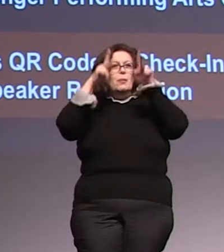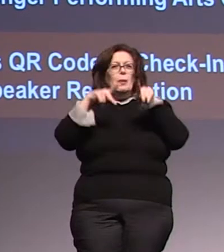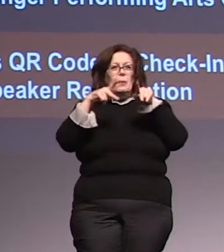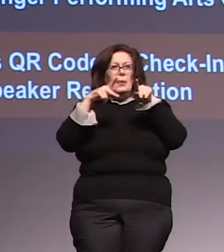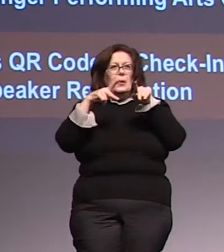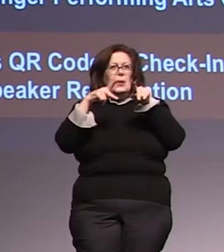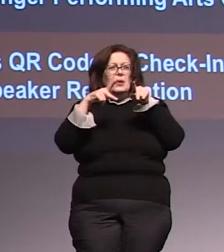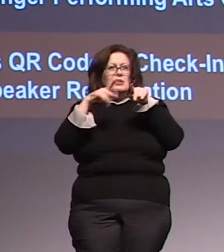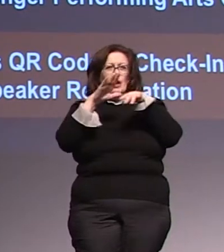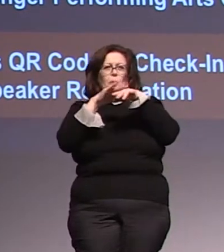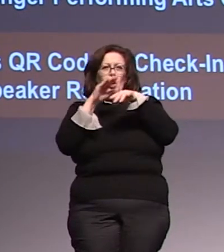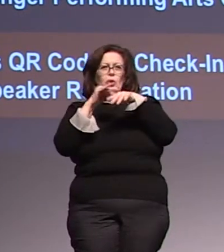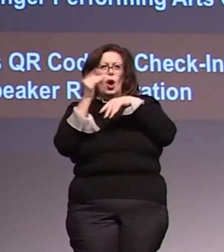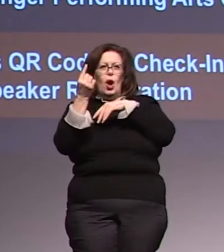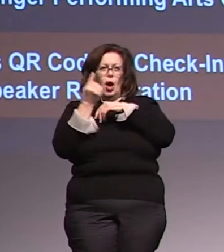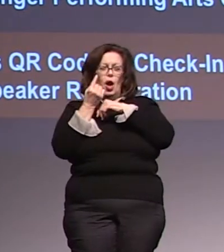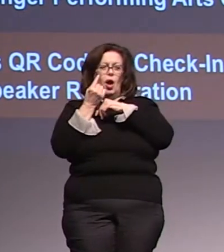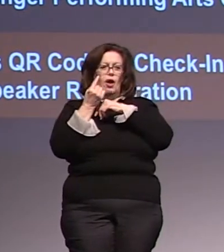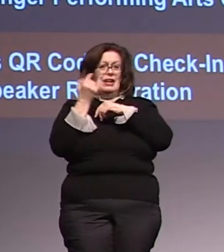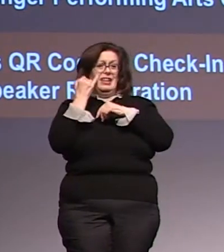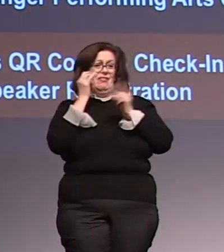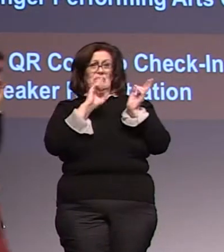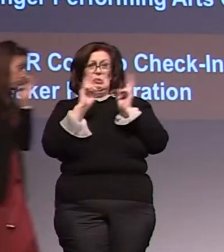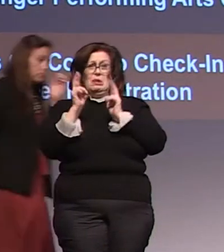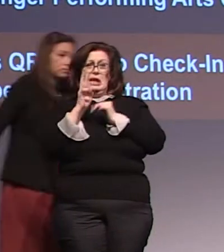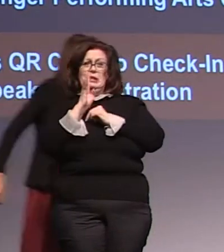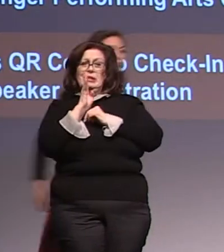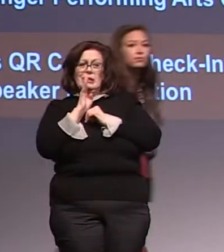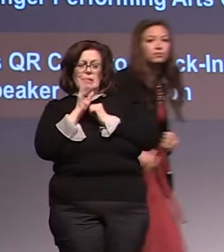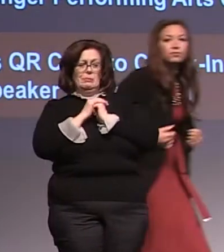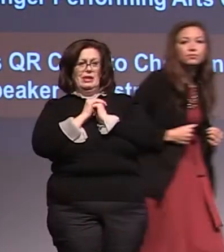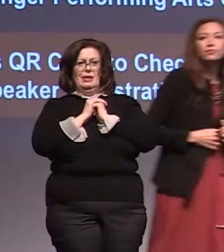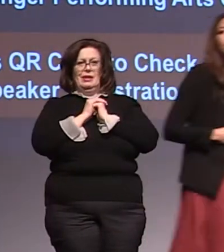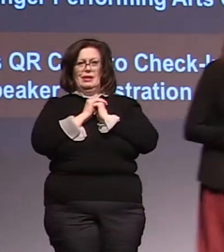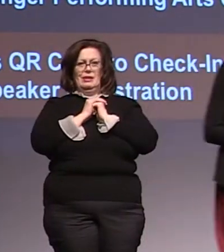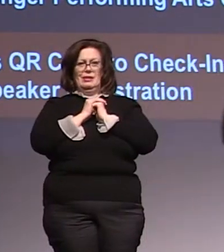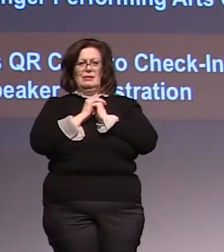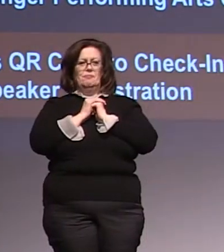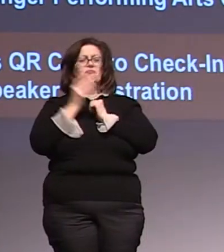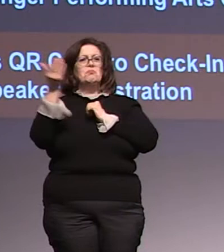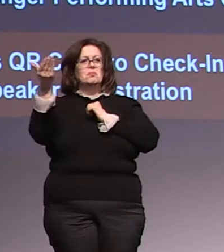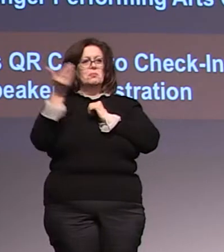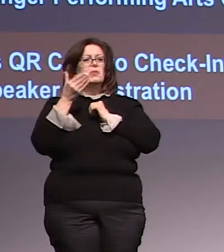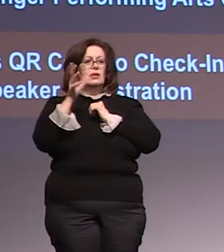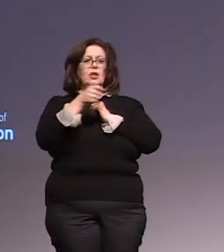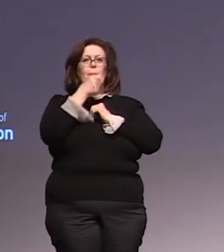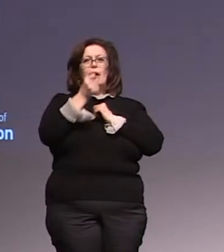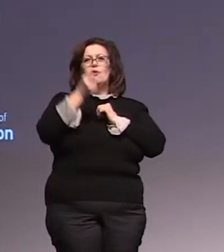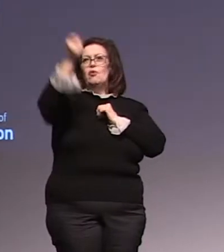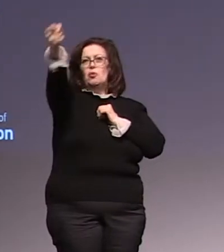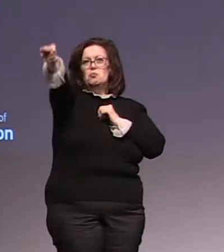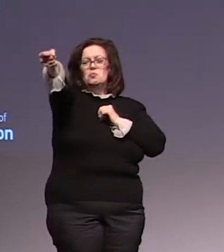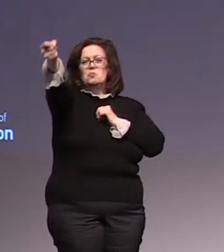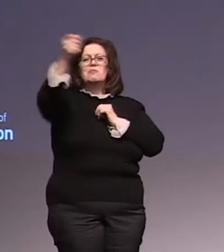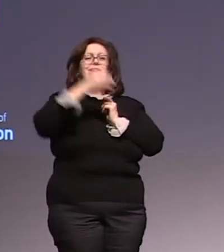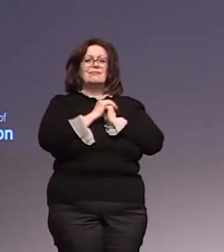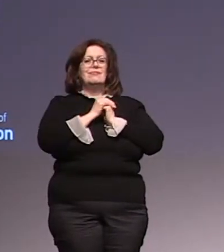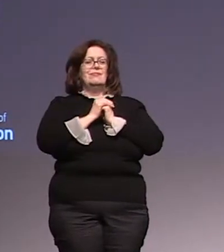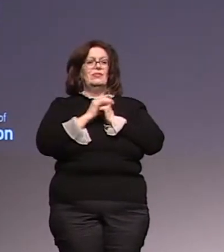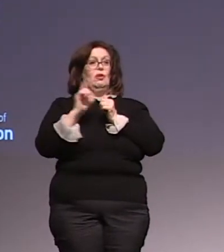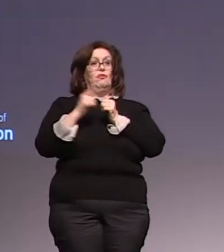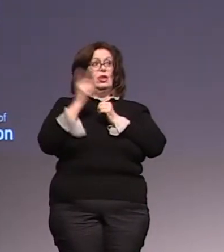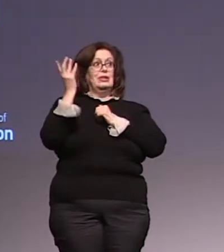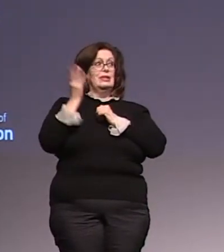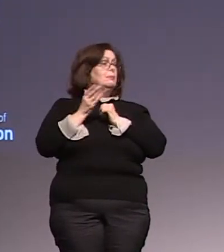is immediately ready to speak, and then I will call the name of the person who will be up next so that we can bring those microphones out to you. Very first speaker